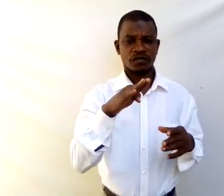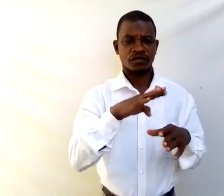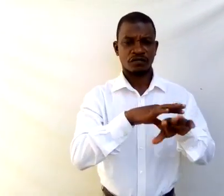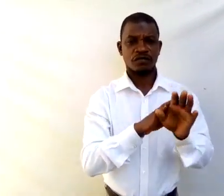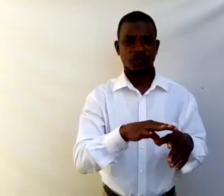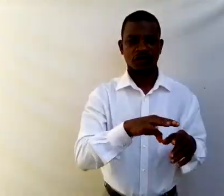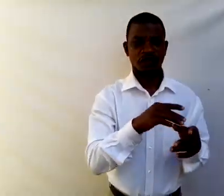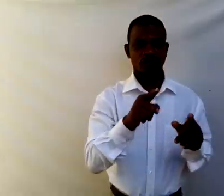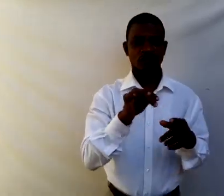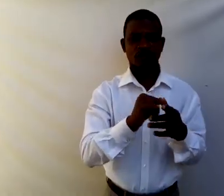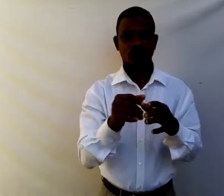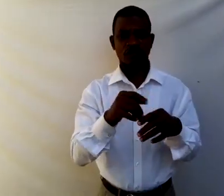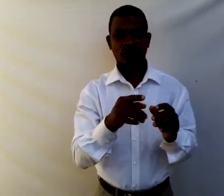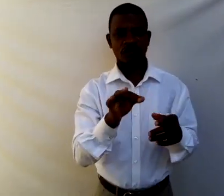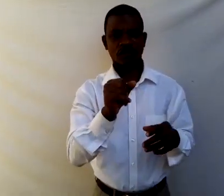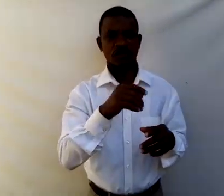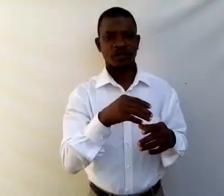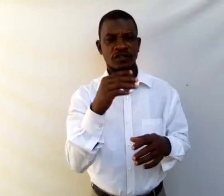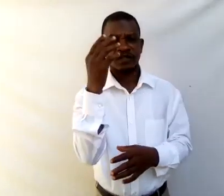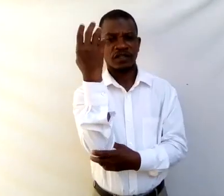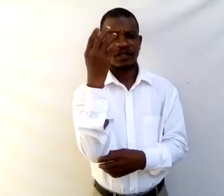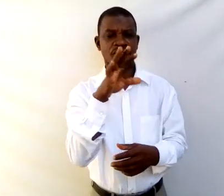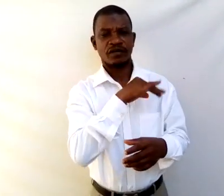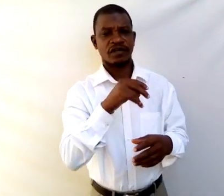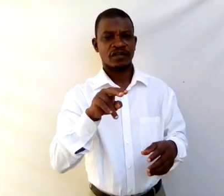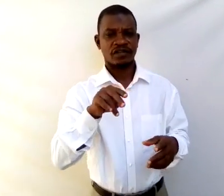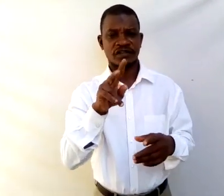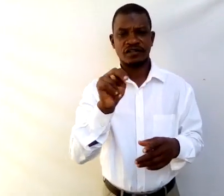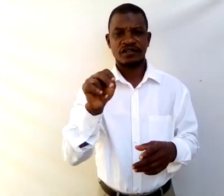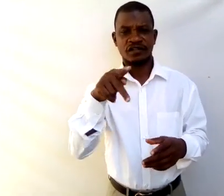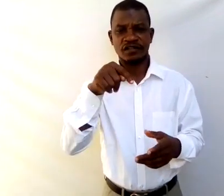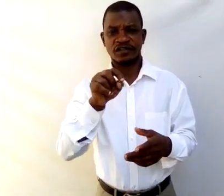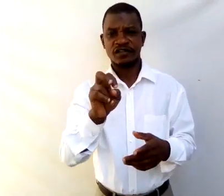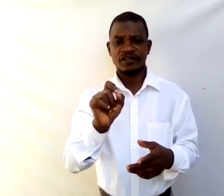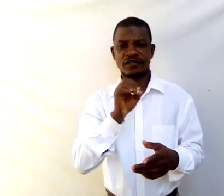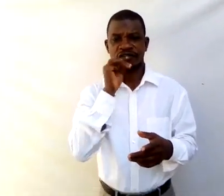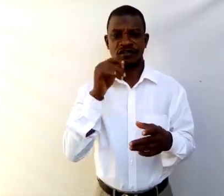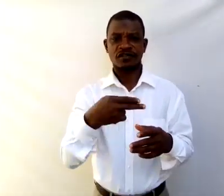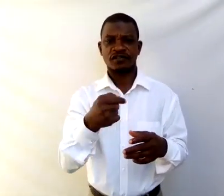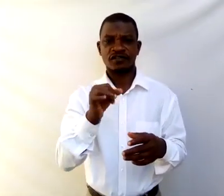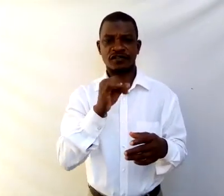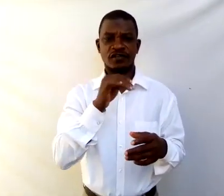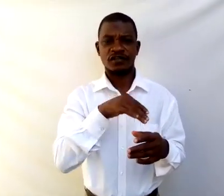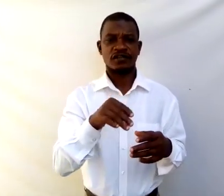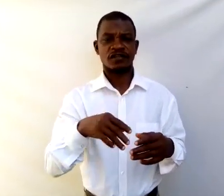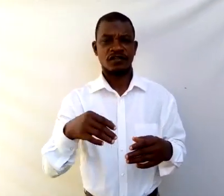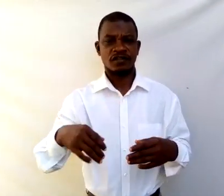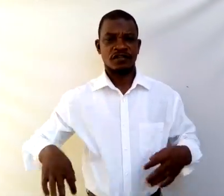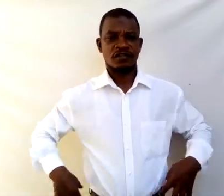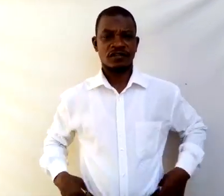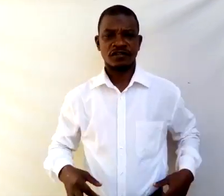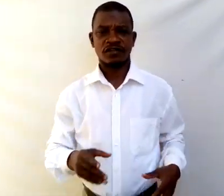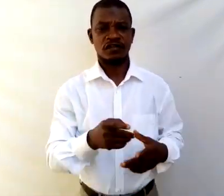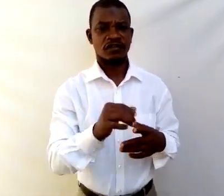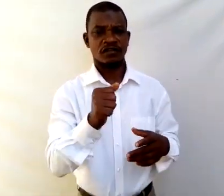joint. At the elbow and knee is the hinge joint. At the wrist and ankle is the